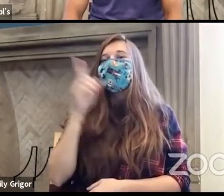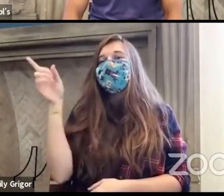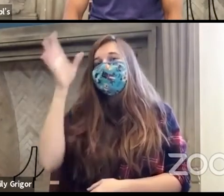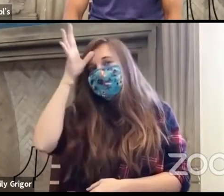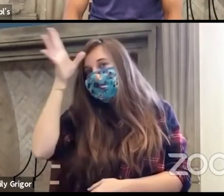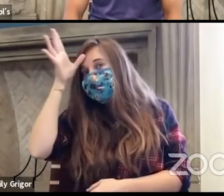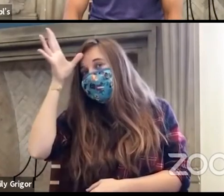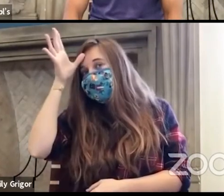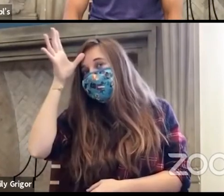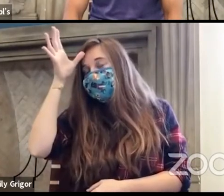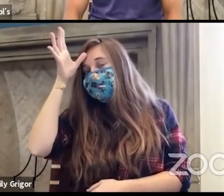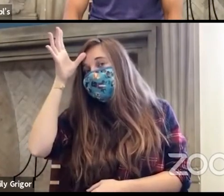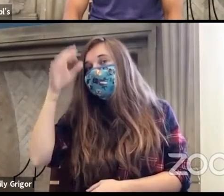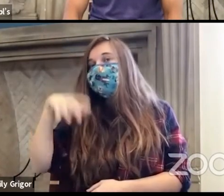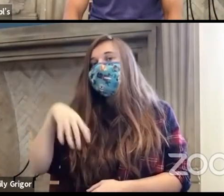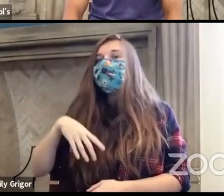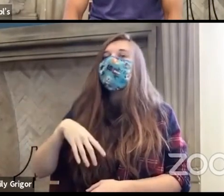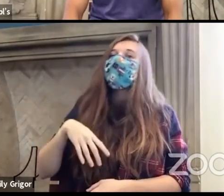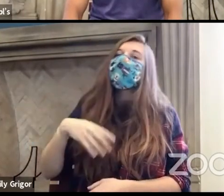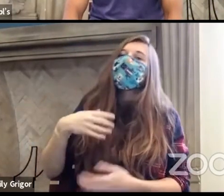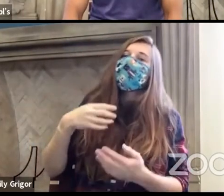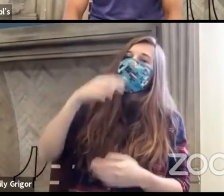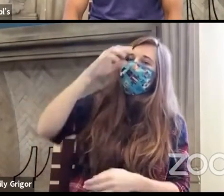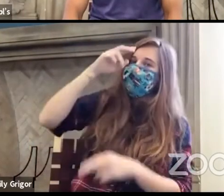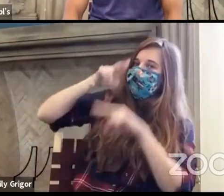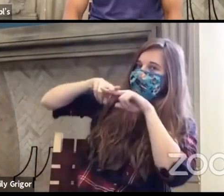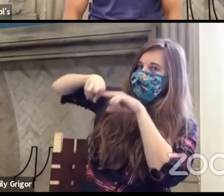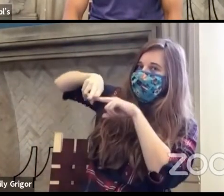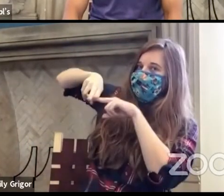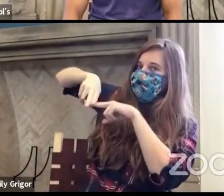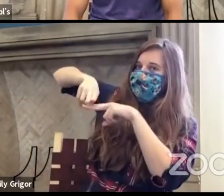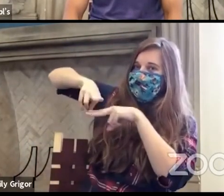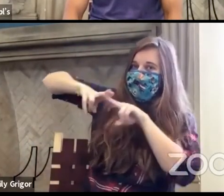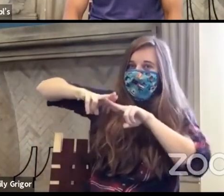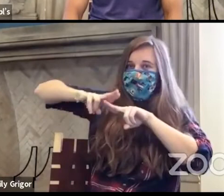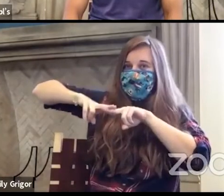This is a sign for dad in ASL, and this is a sign for dad in BSL.